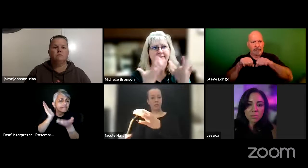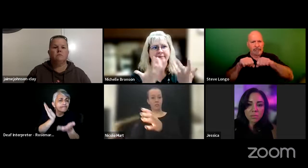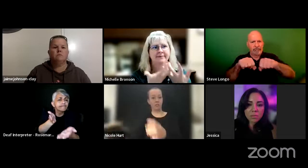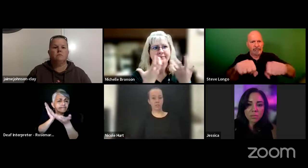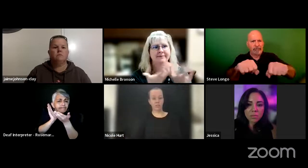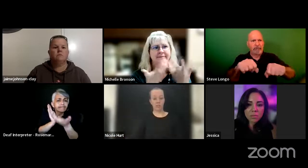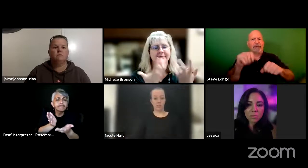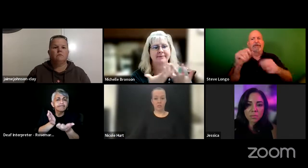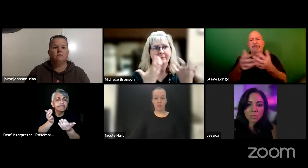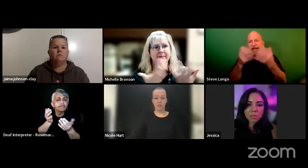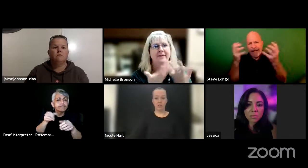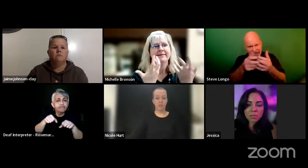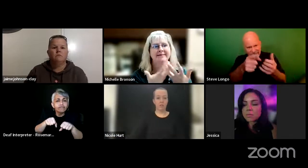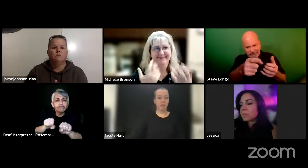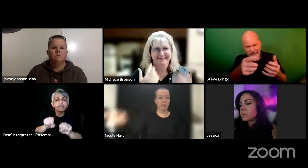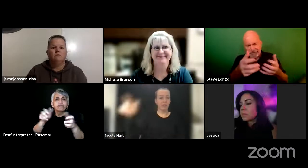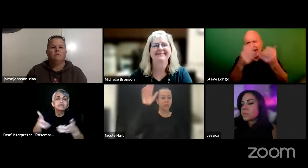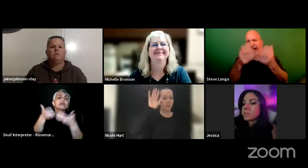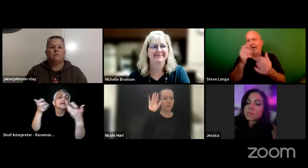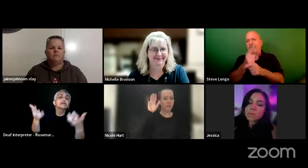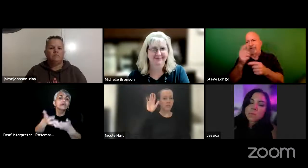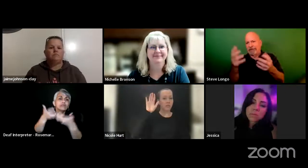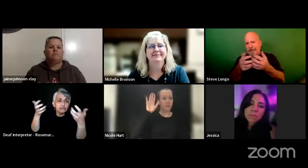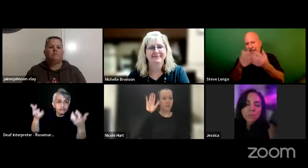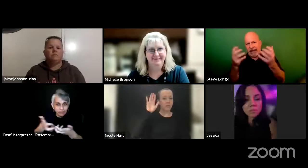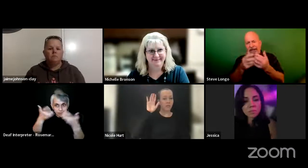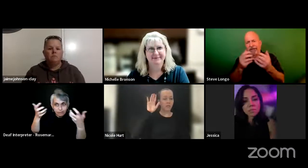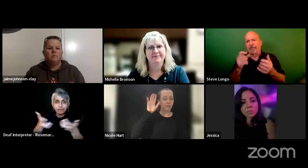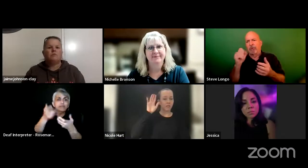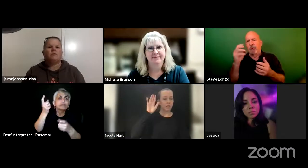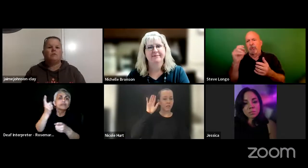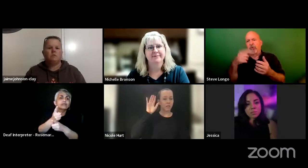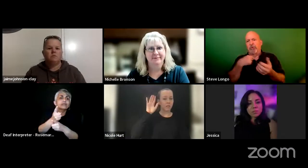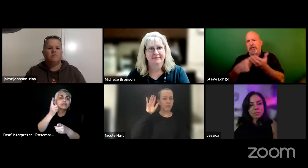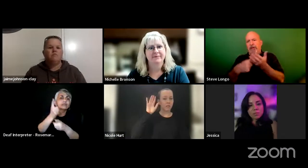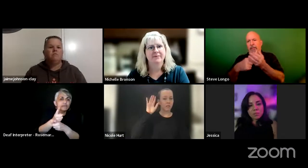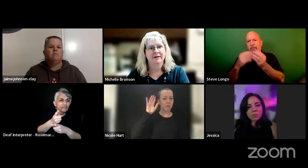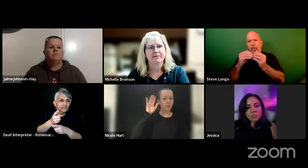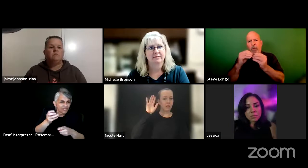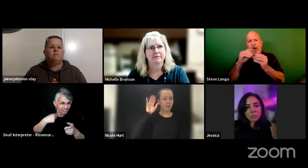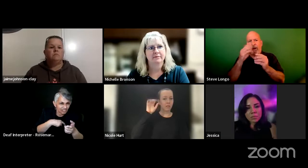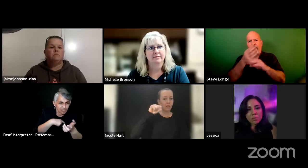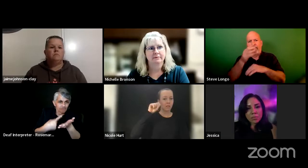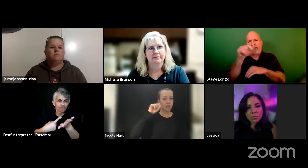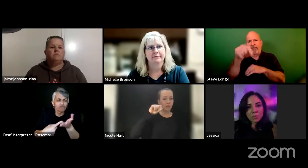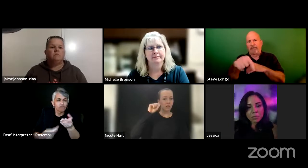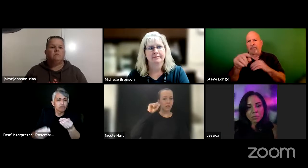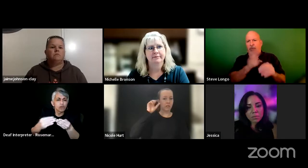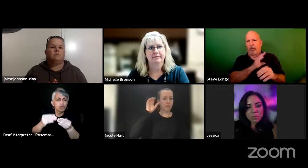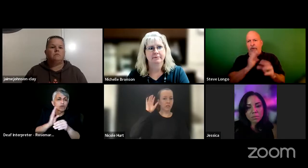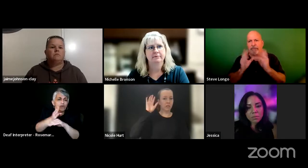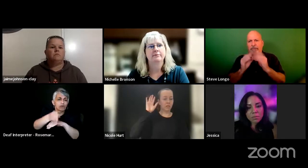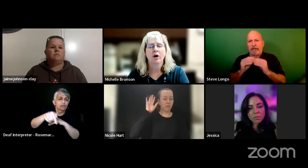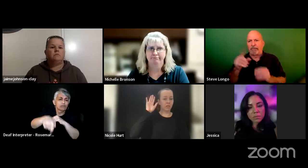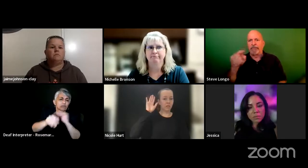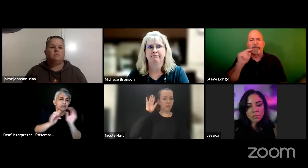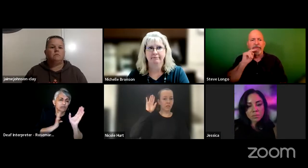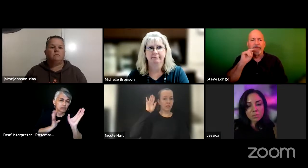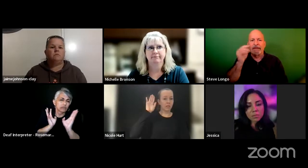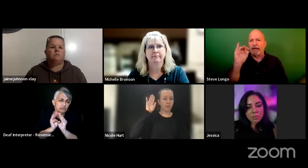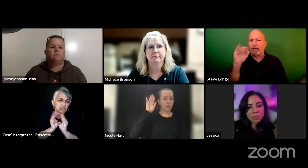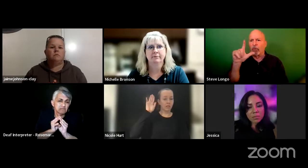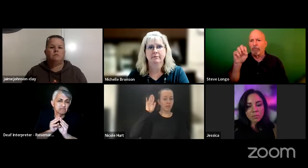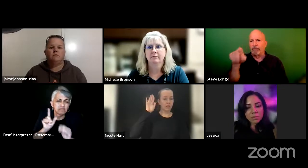in the past. Salad. There's been salad. Yes, you're right, Michelle. I remember that. So we as a board